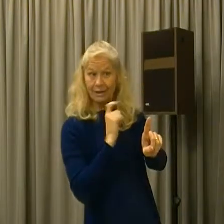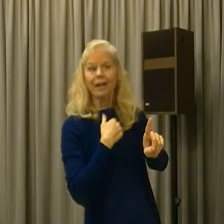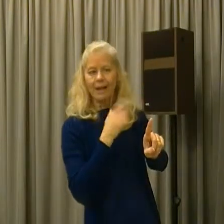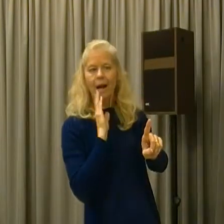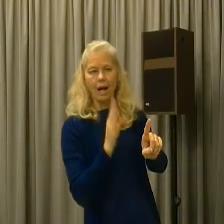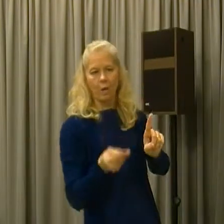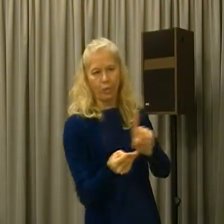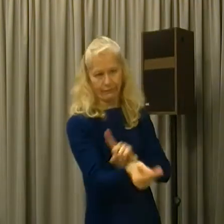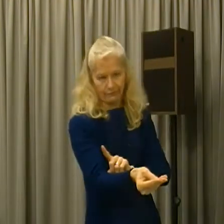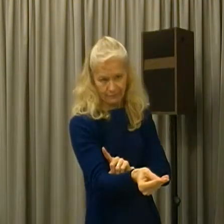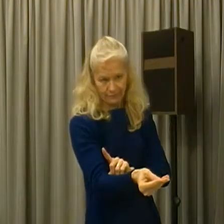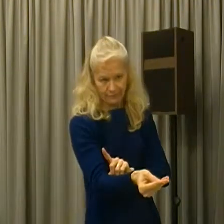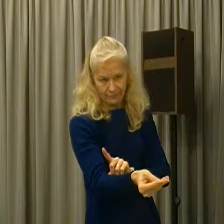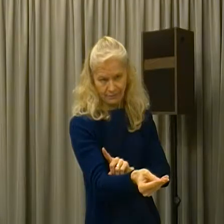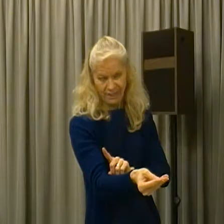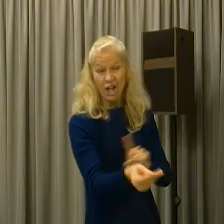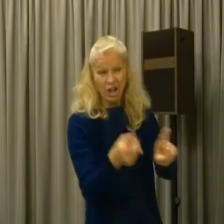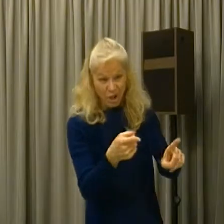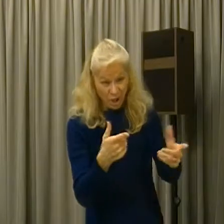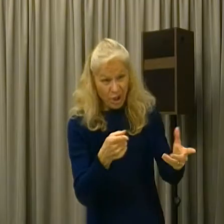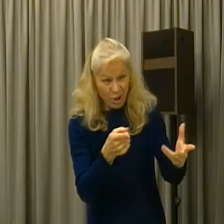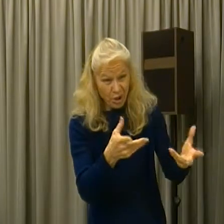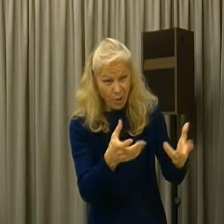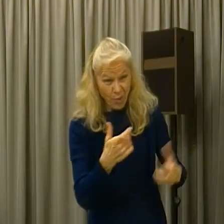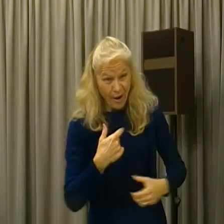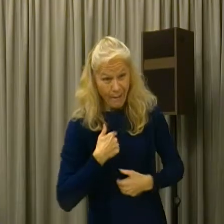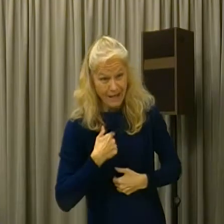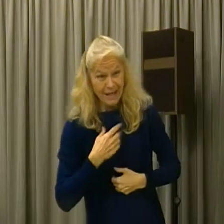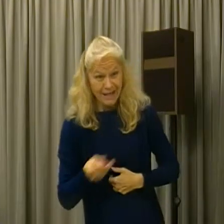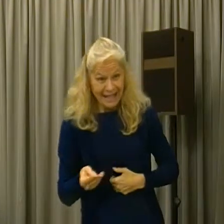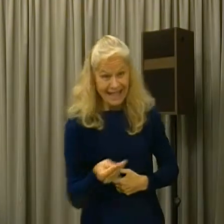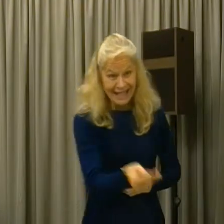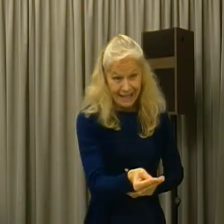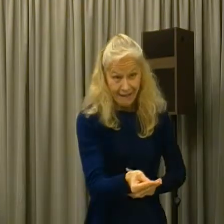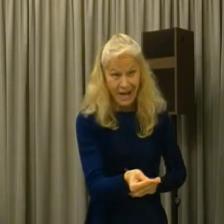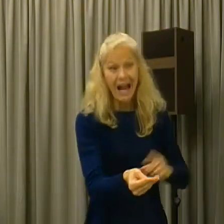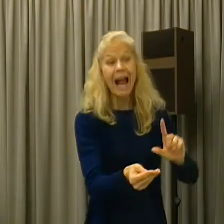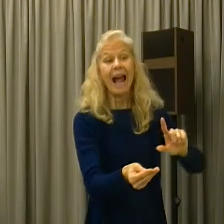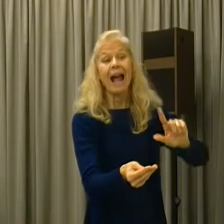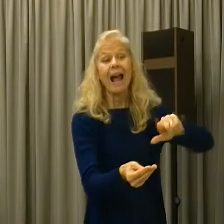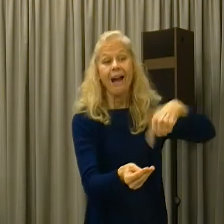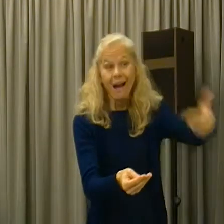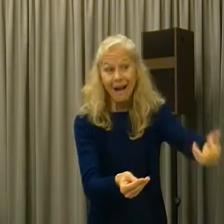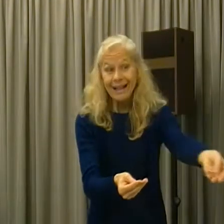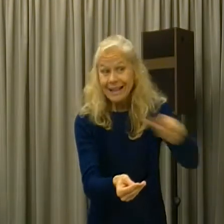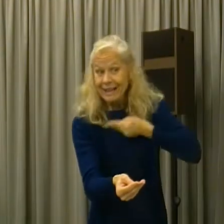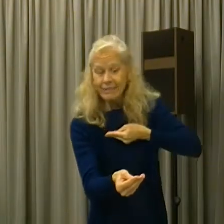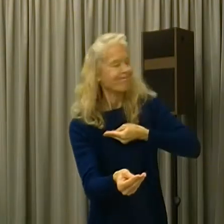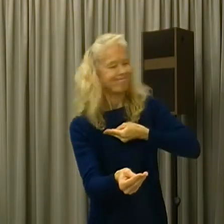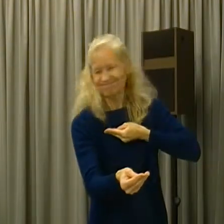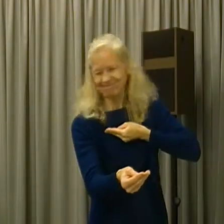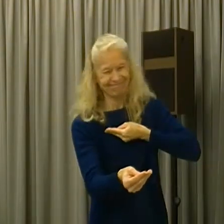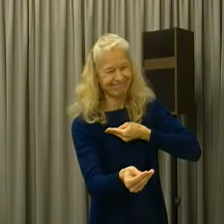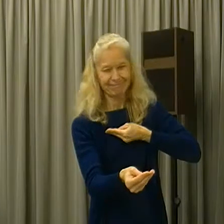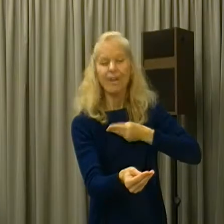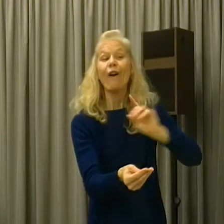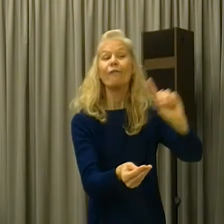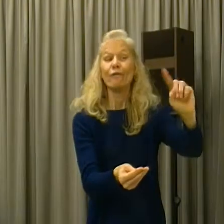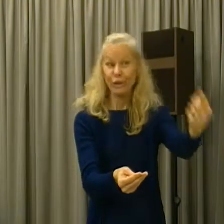of having things and giving out things, we have to give first to receive. And if we have to give first to receive, don't you think we have to give to